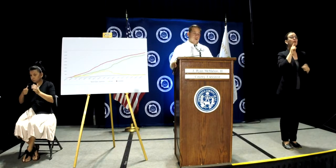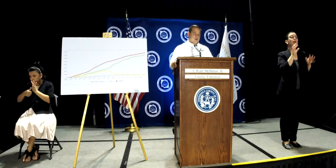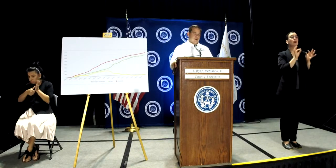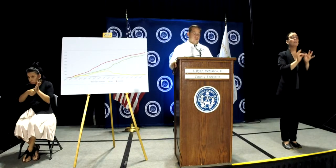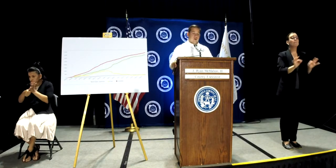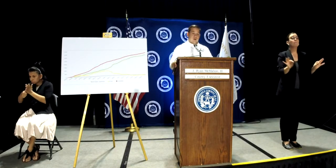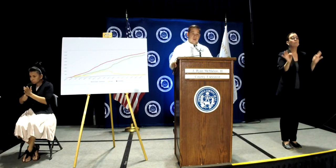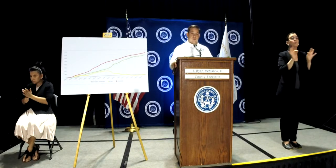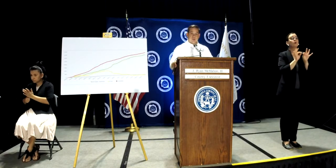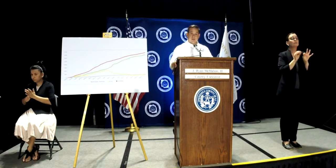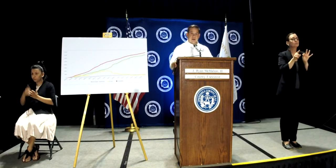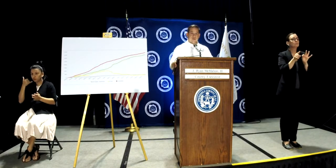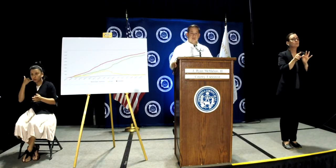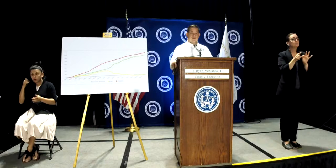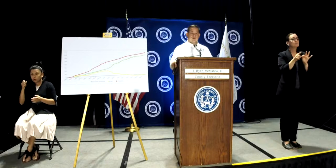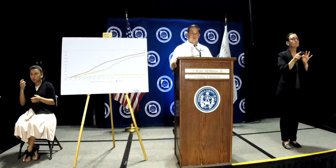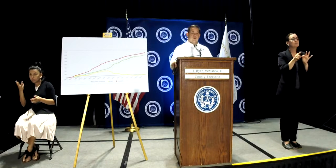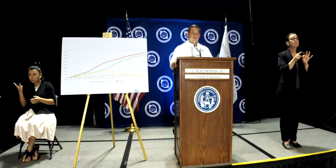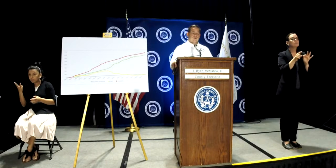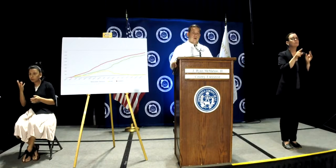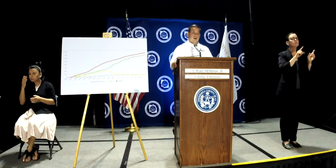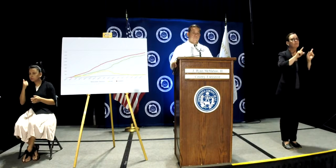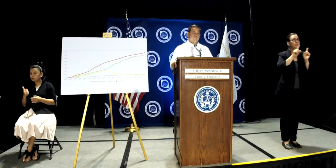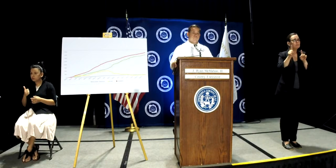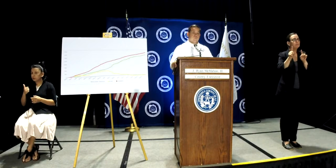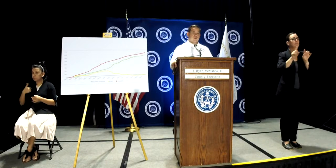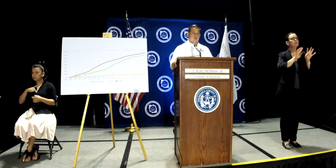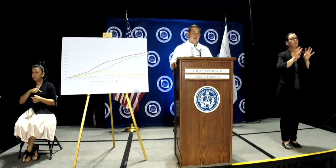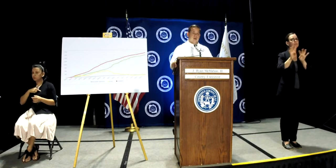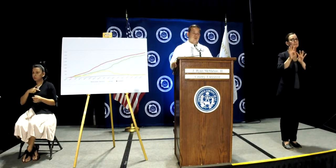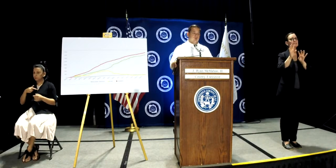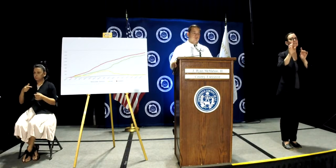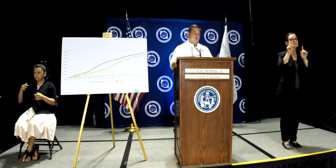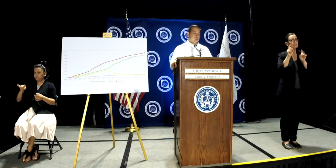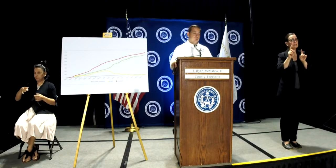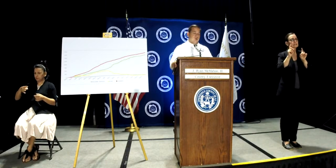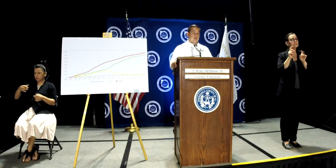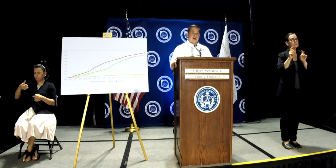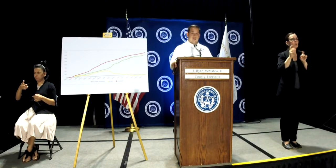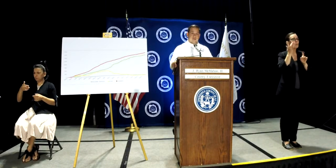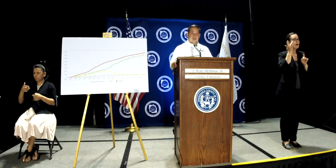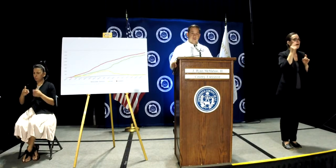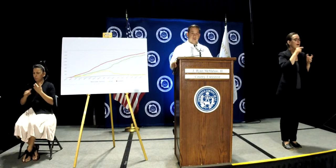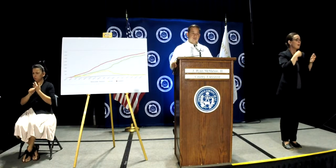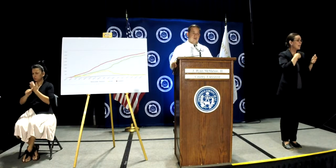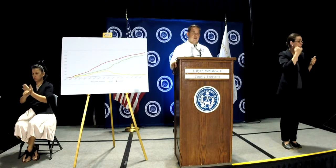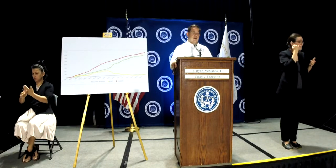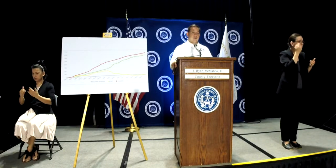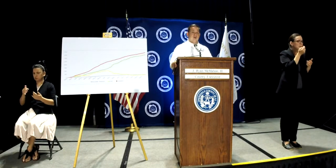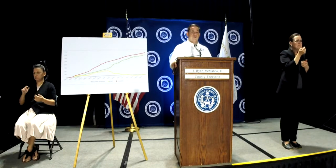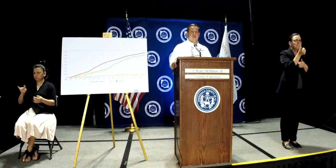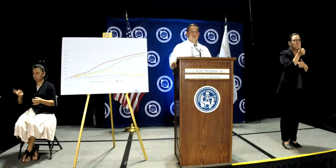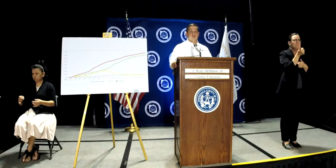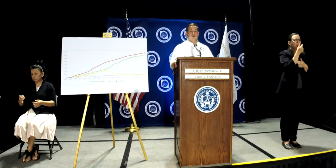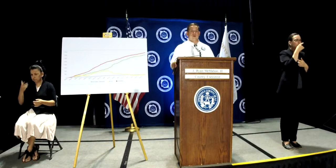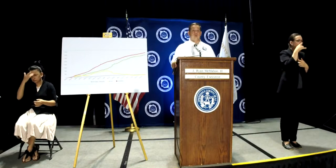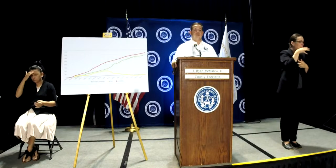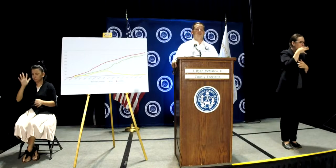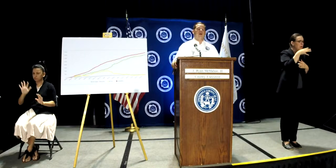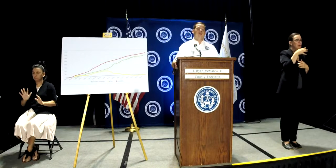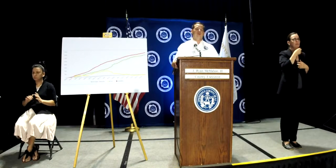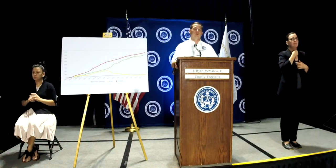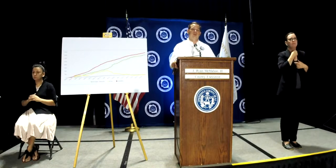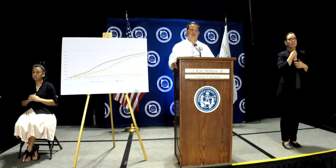backwards. Very nice being in downtown Syracuse. Saturday I drove through, a lot of activity, saw a lot of young faces going